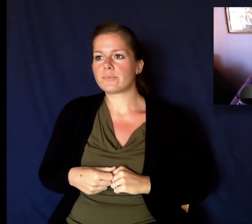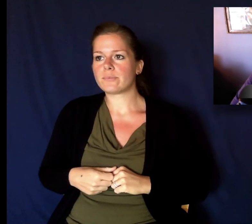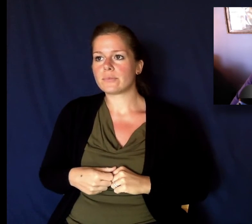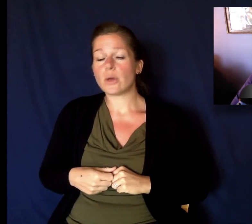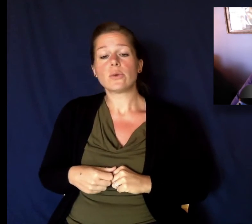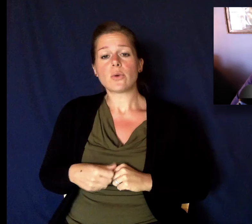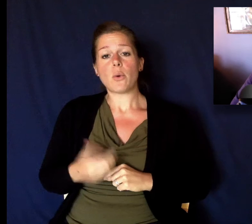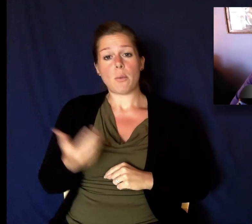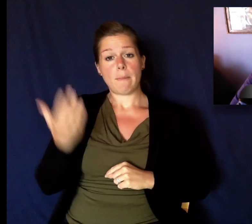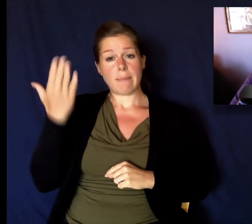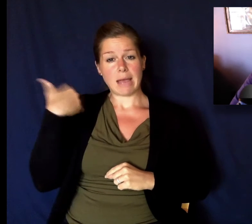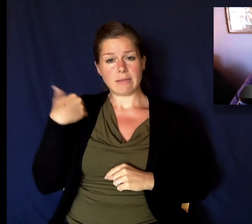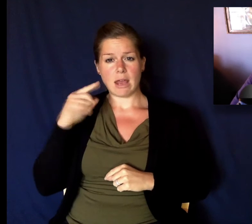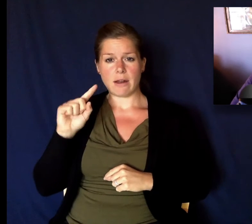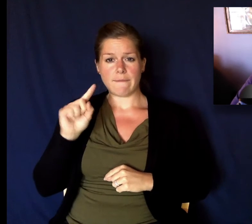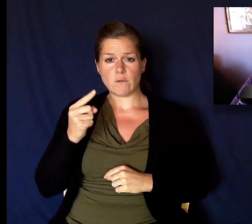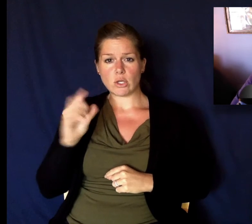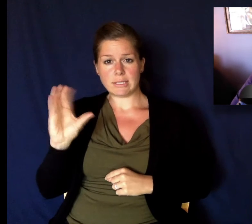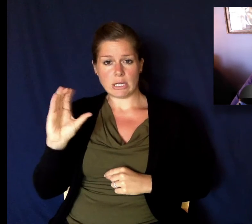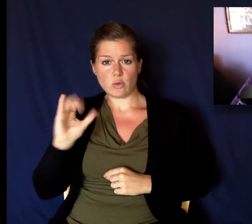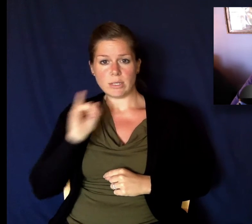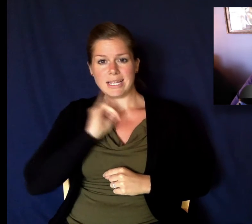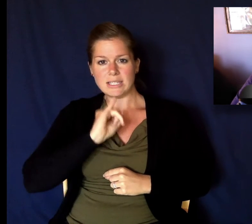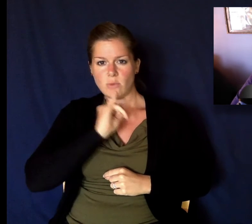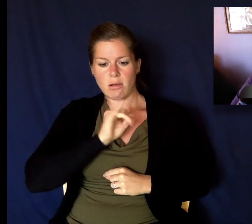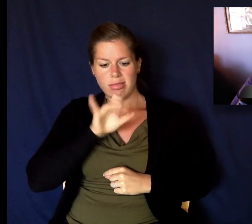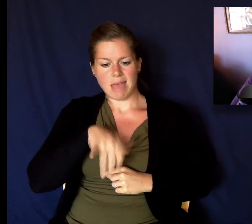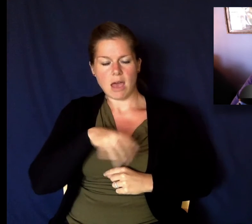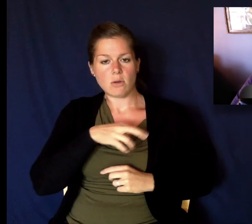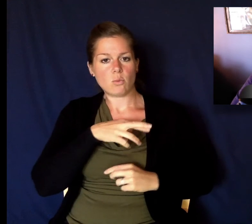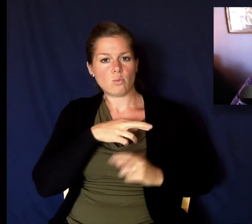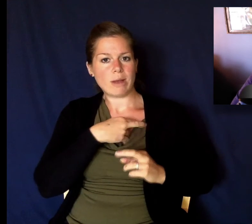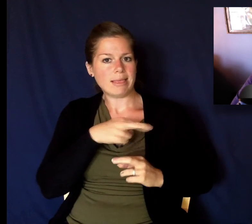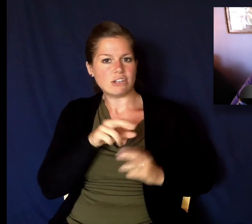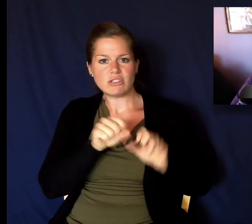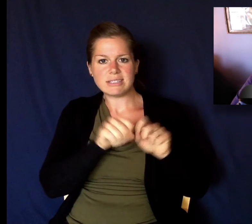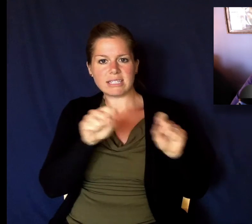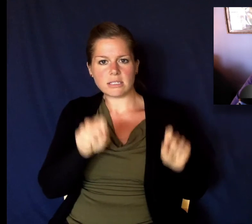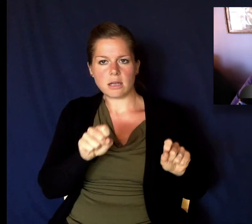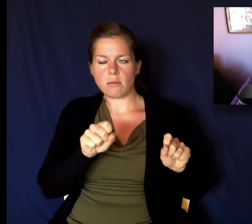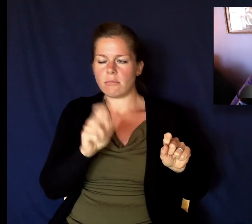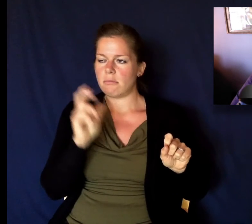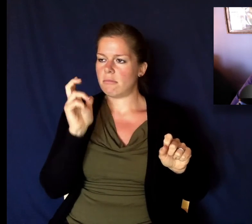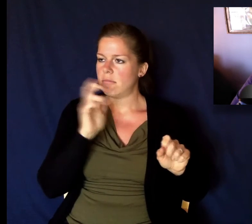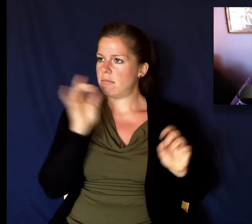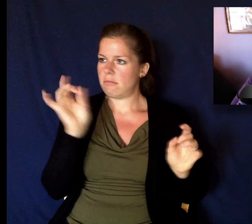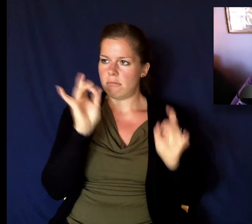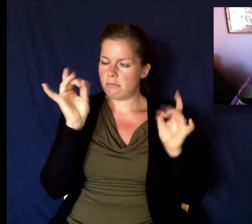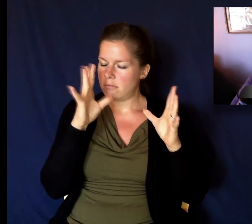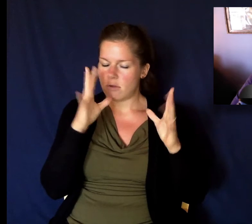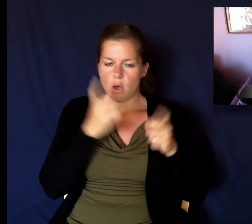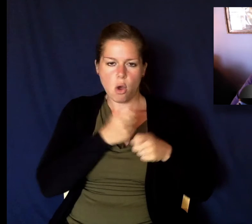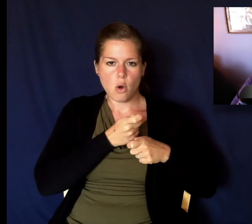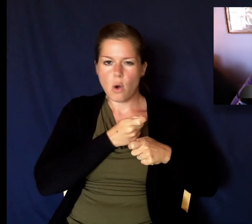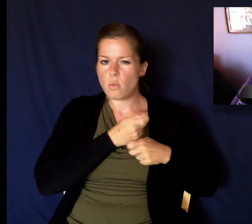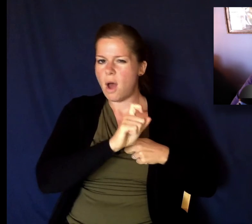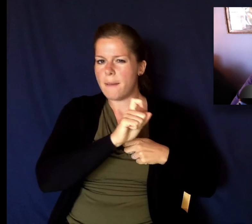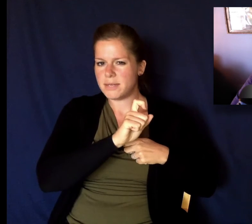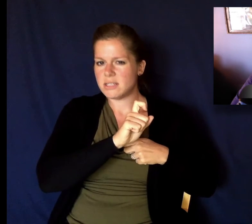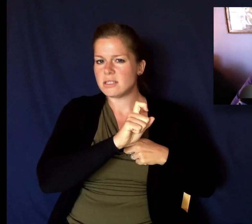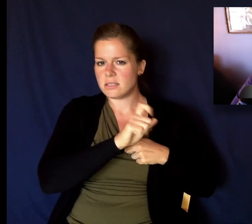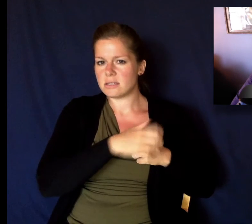system in first century Israel was a corrupt system that